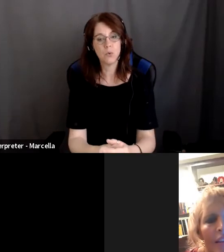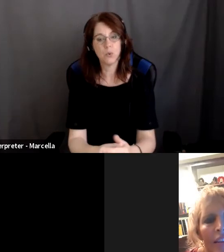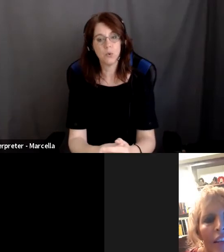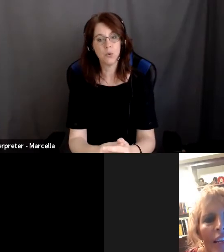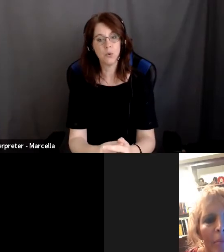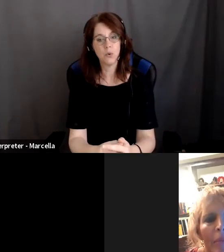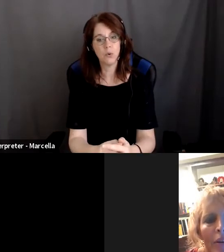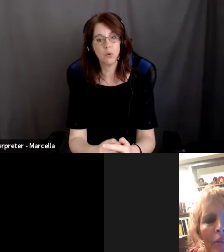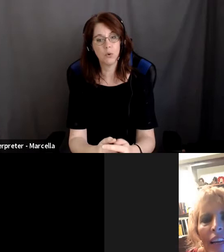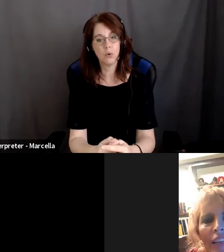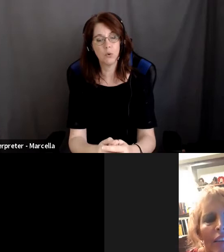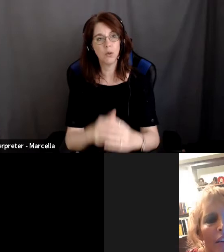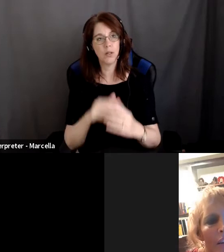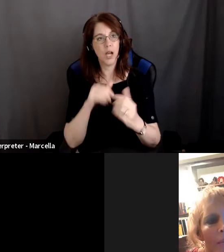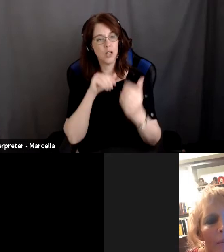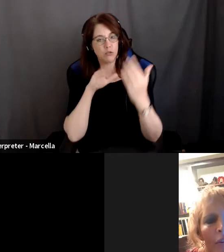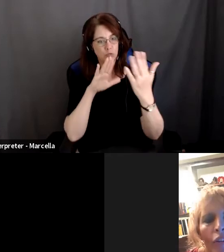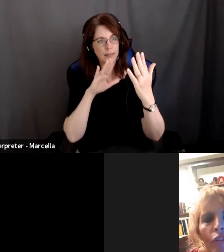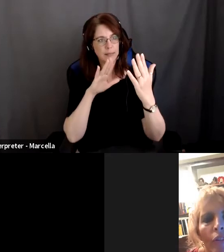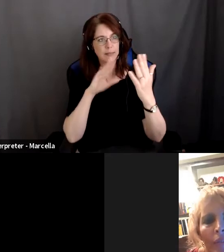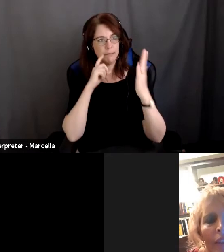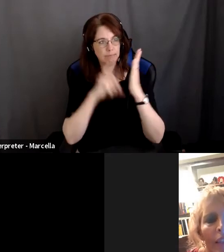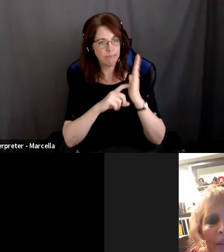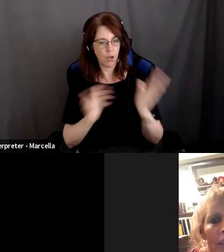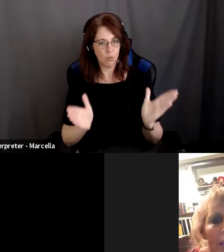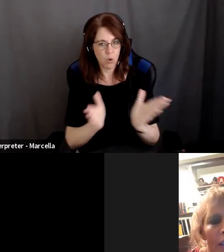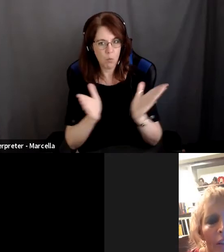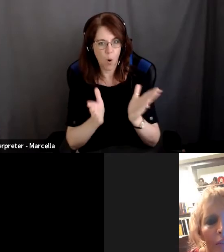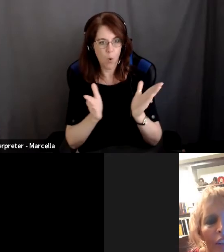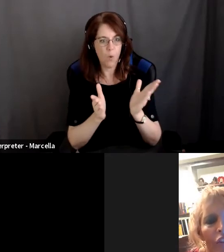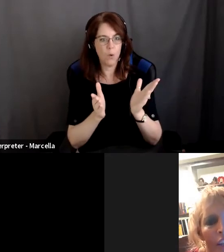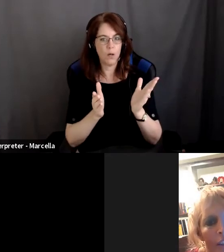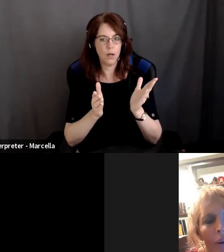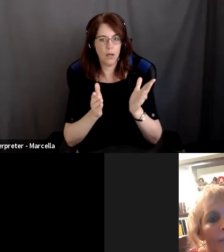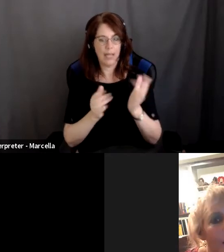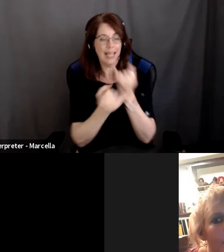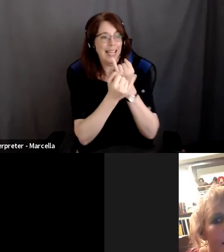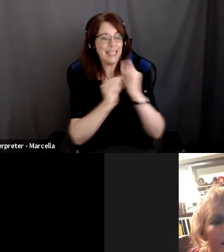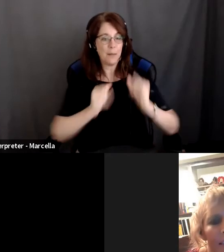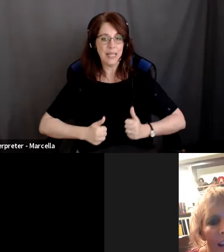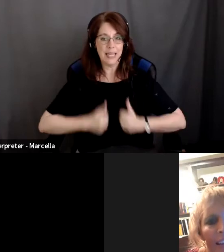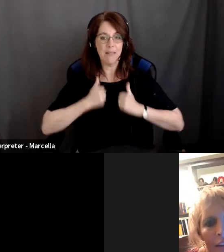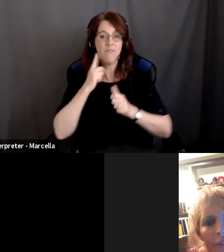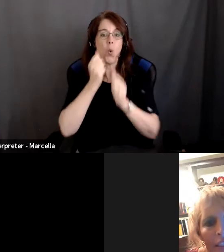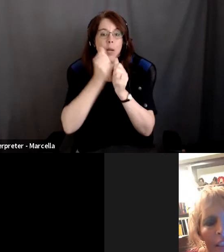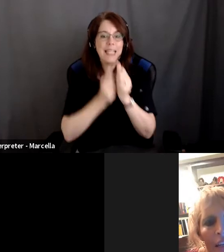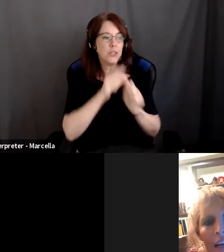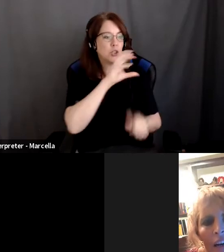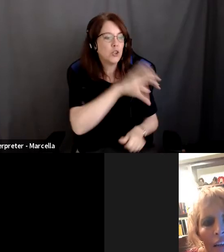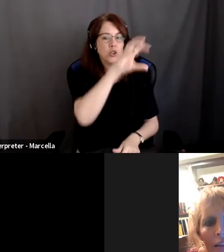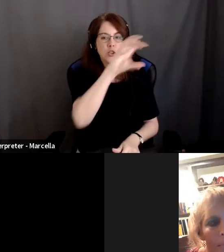address and promote and nurture independent living for each county, whatever that means to that